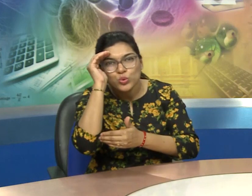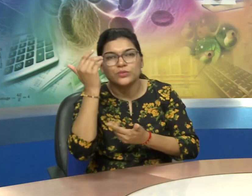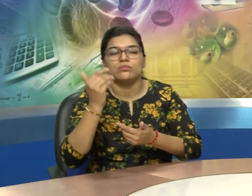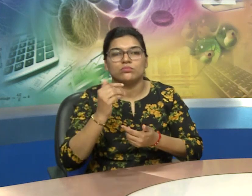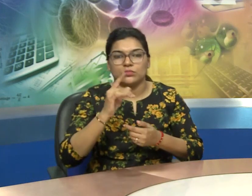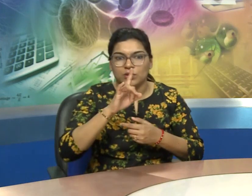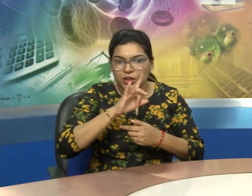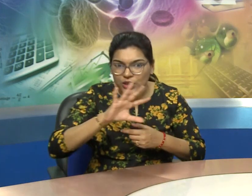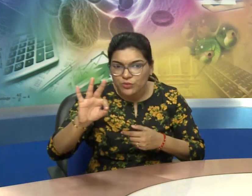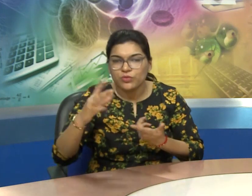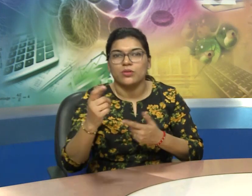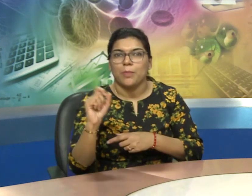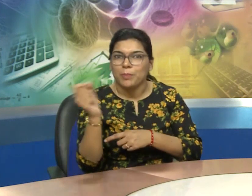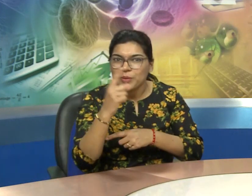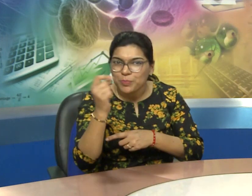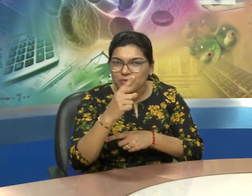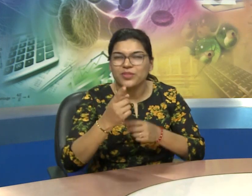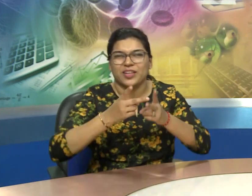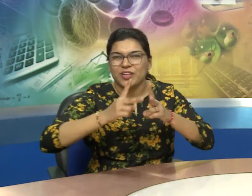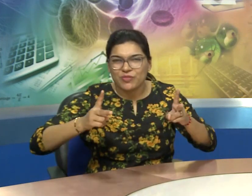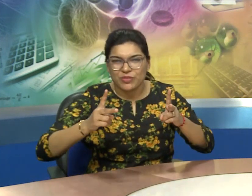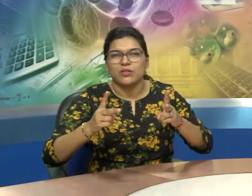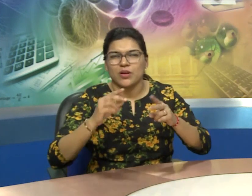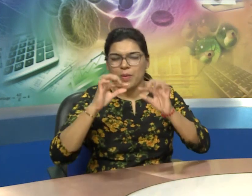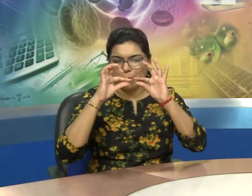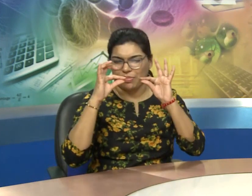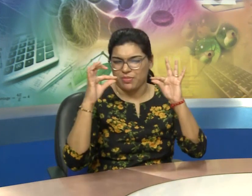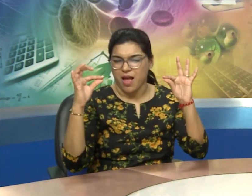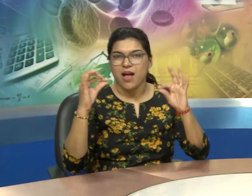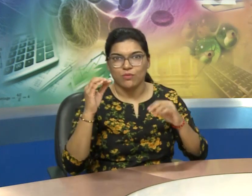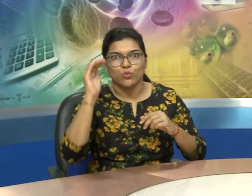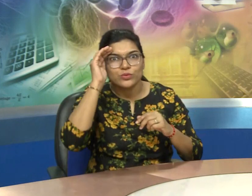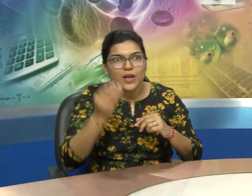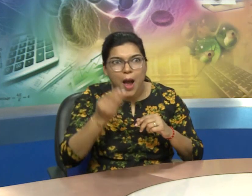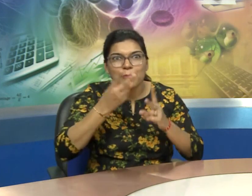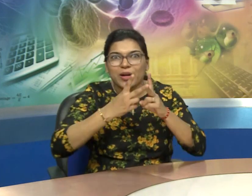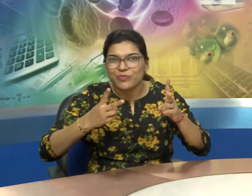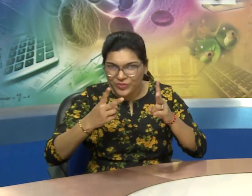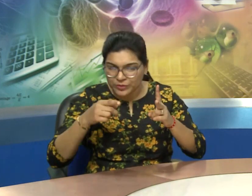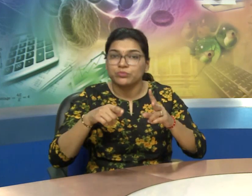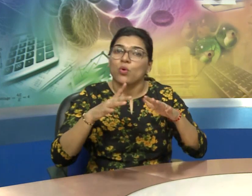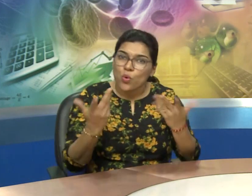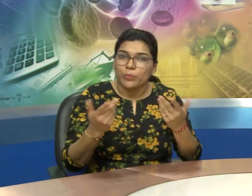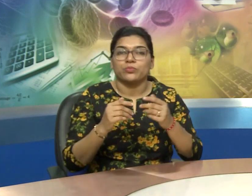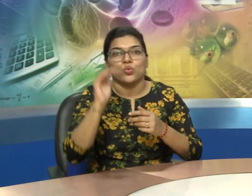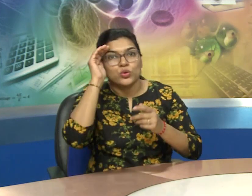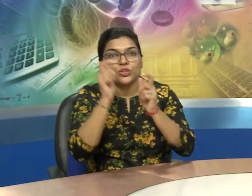printed and multimedia material of the country's cultural heritage.